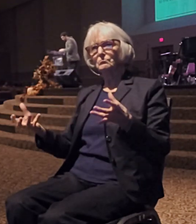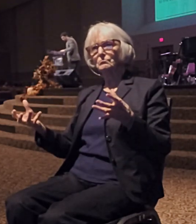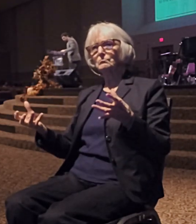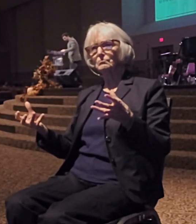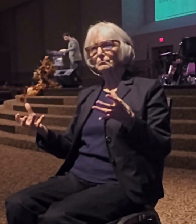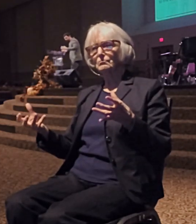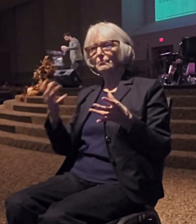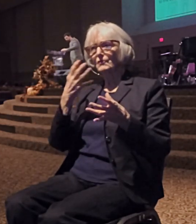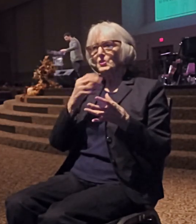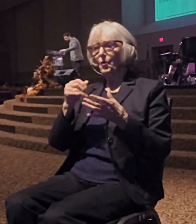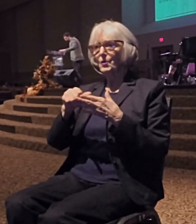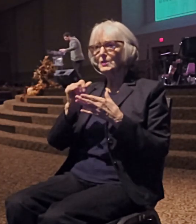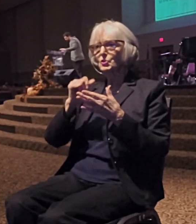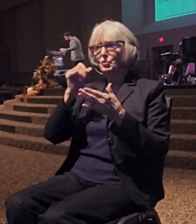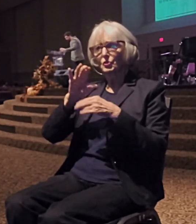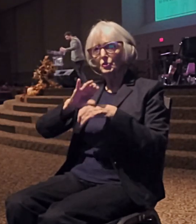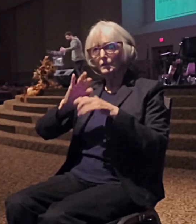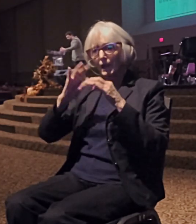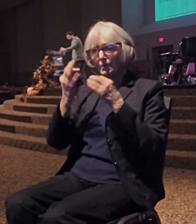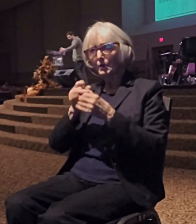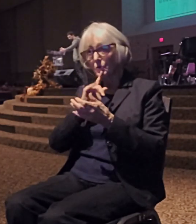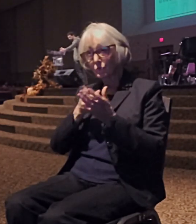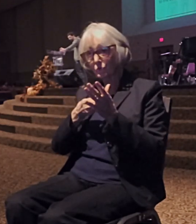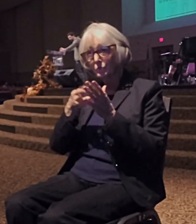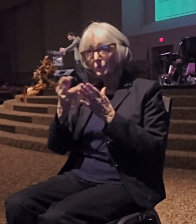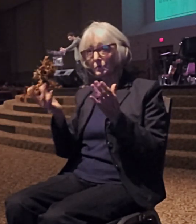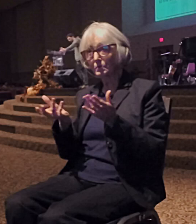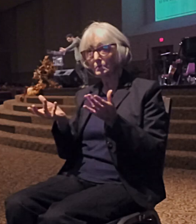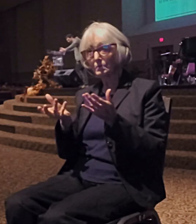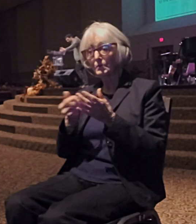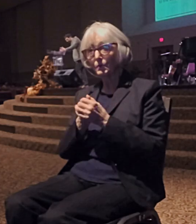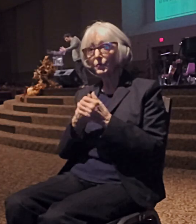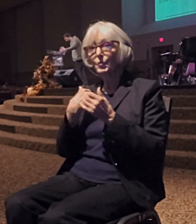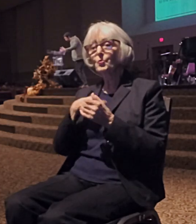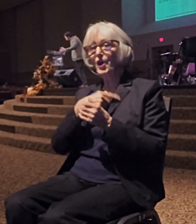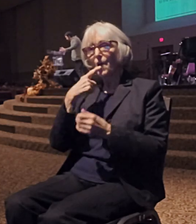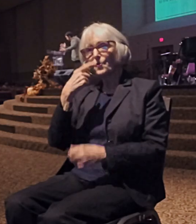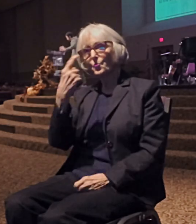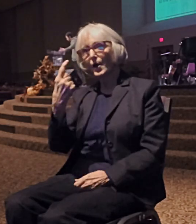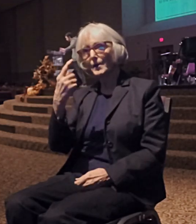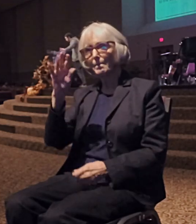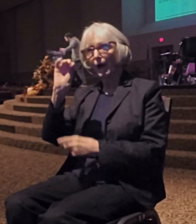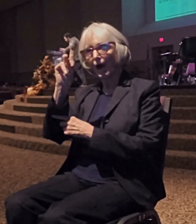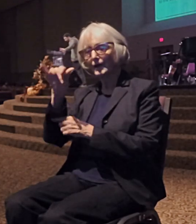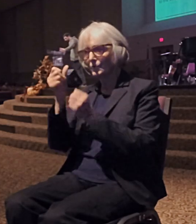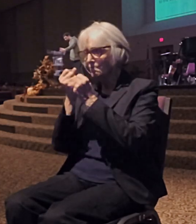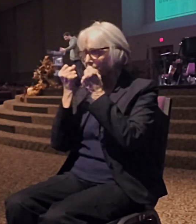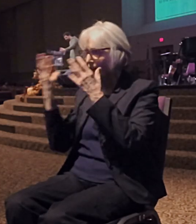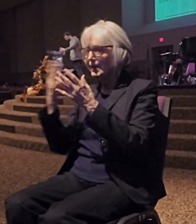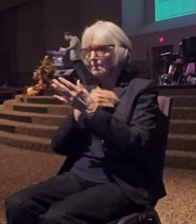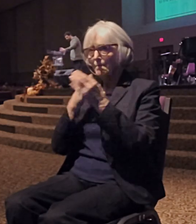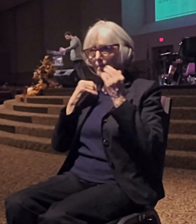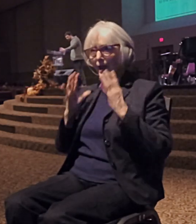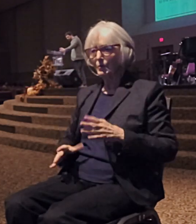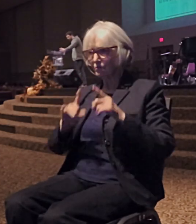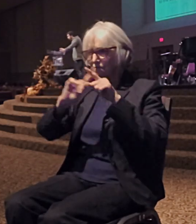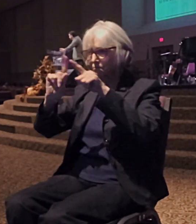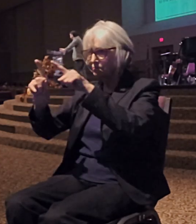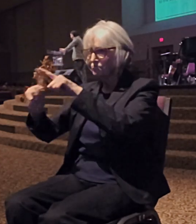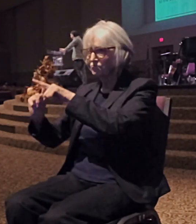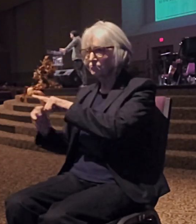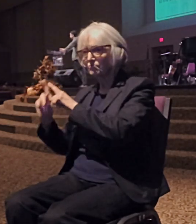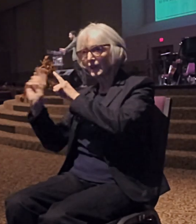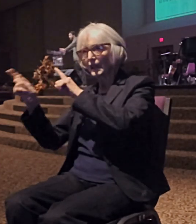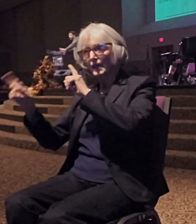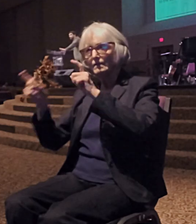Here's what this means, church family, the truth of this. We're one body with many members entrusted with varying gifts according